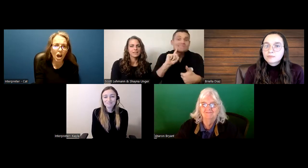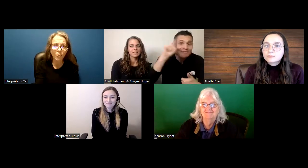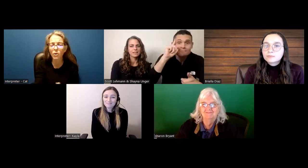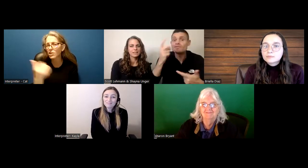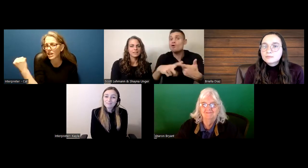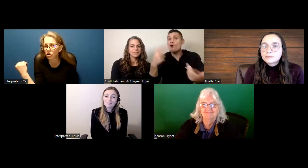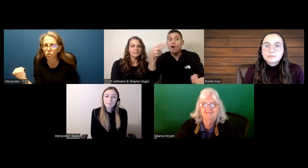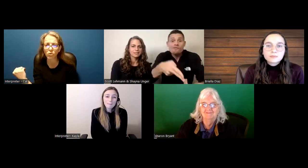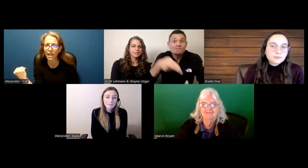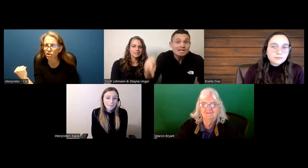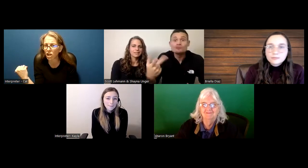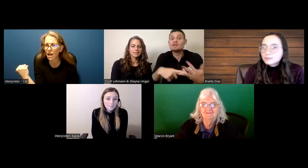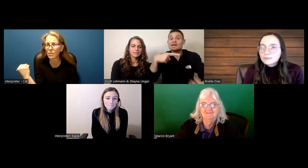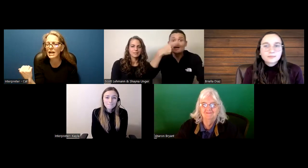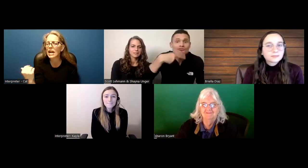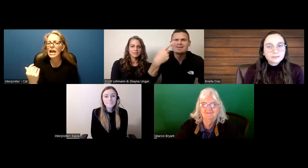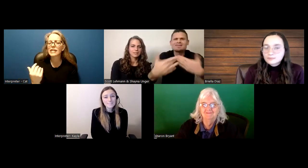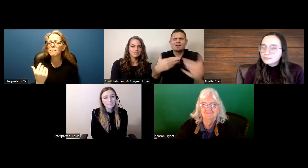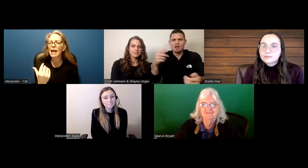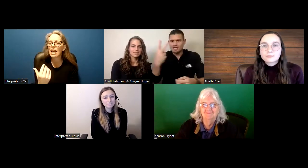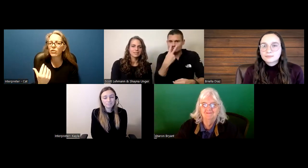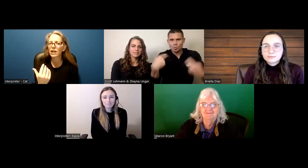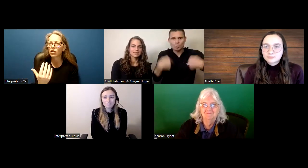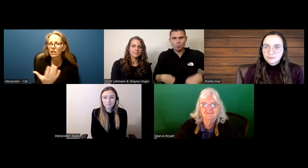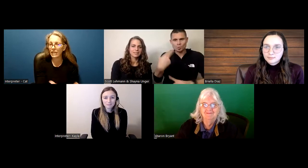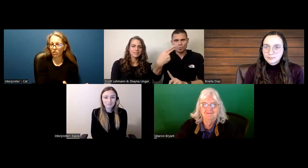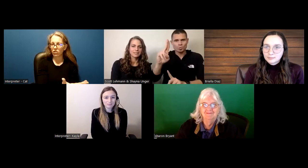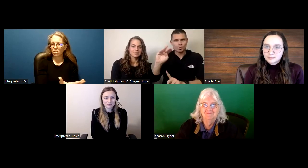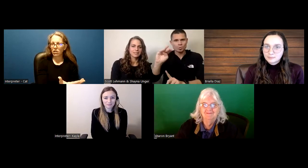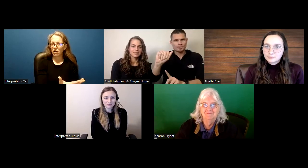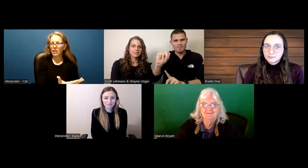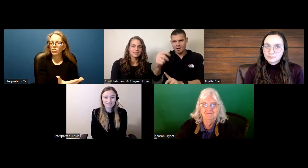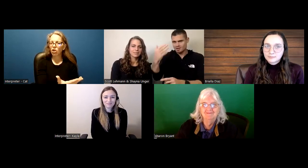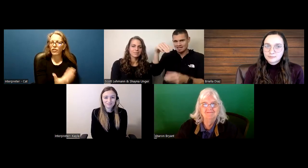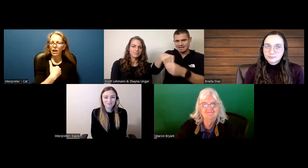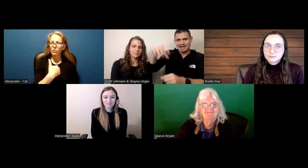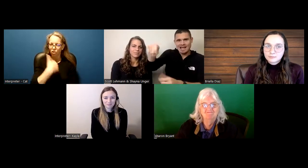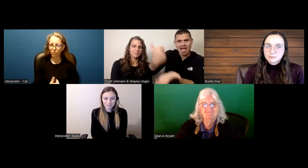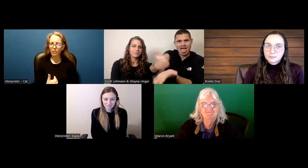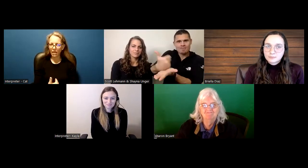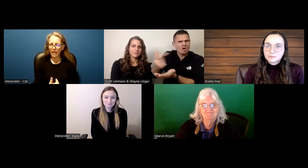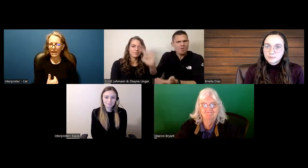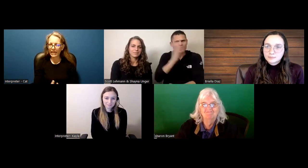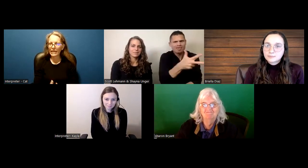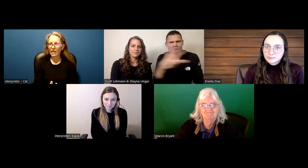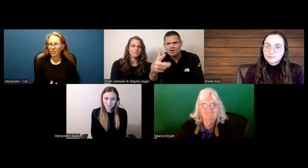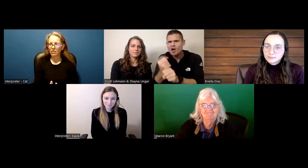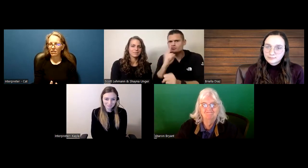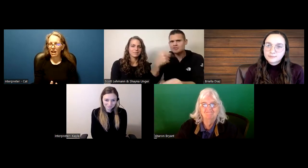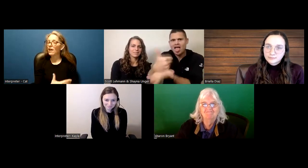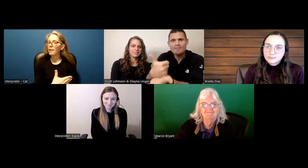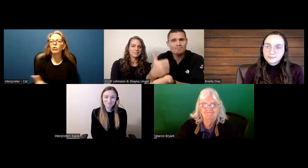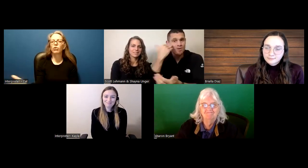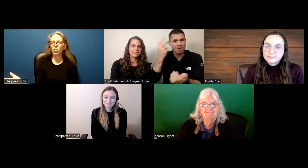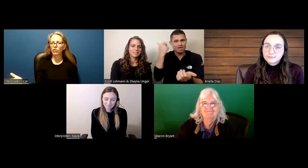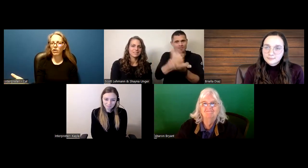need help? You want me to take you to a local bike shop? It didn't matter that I couldn't hear. they saw that I was a human being in need,